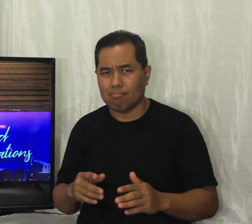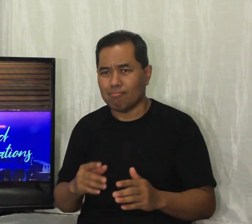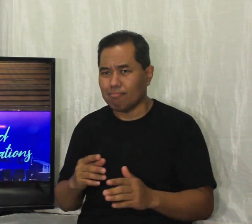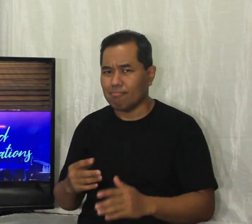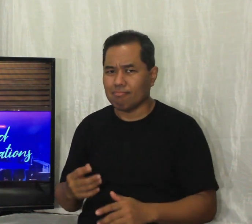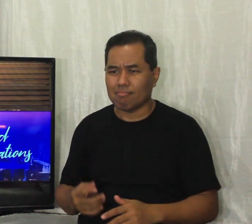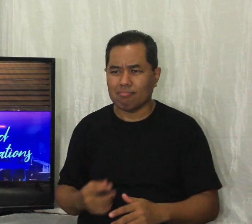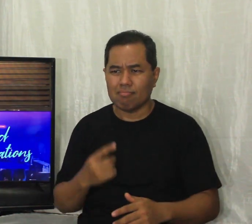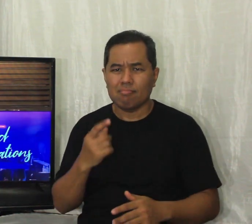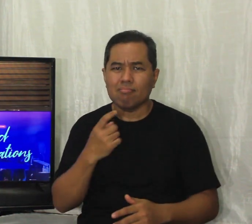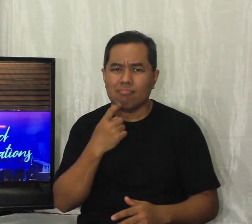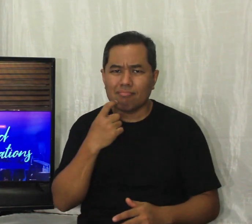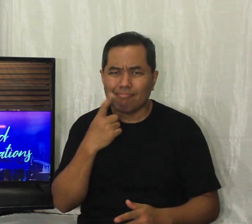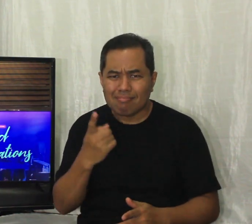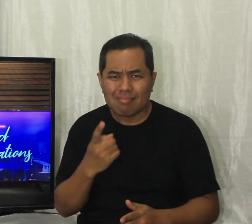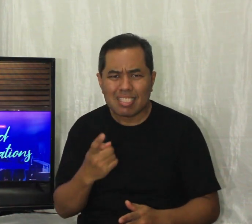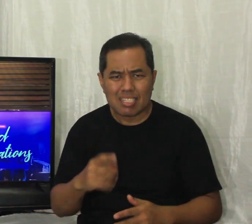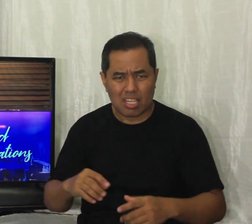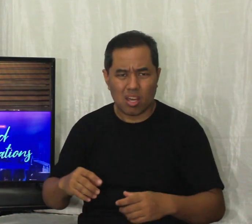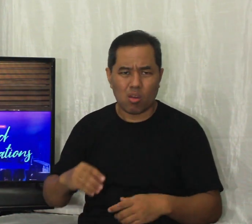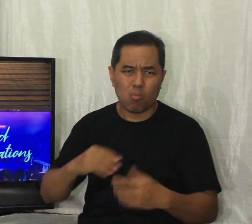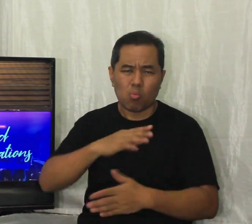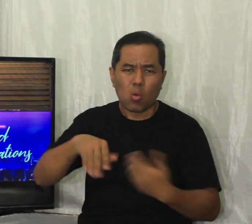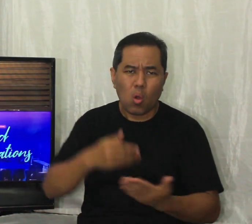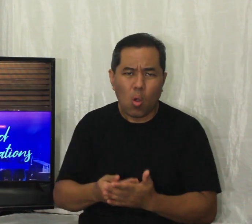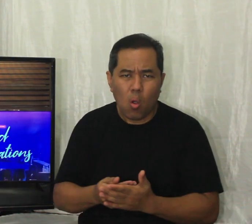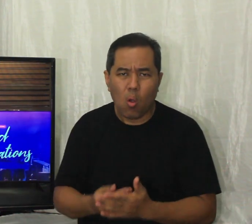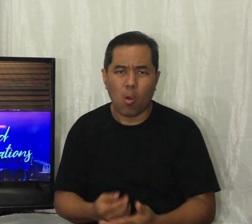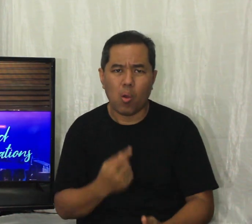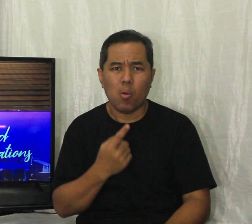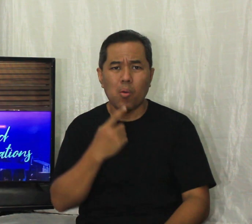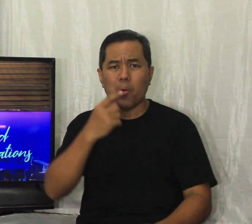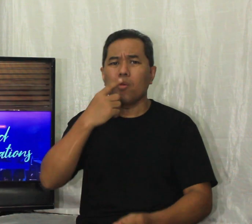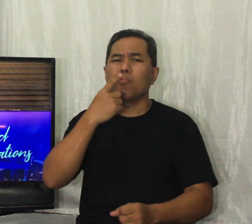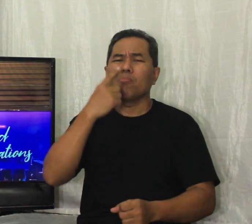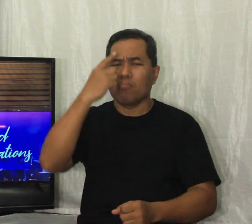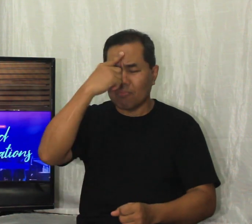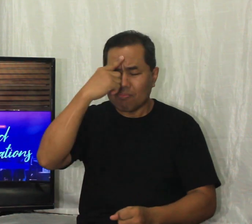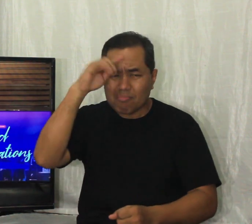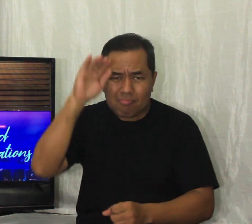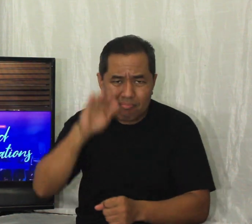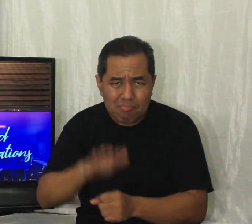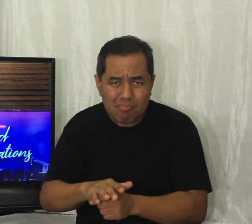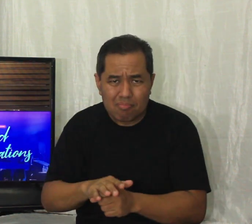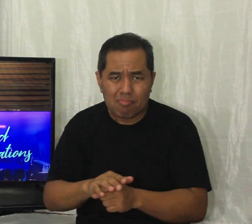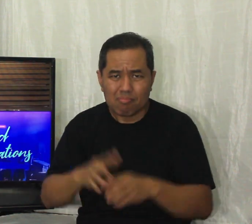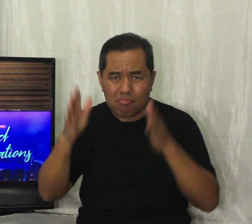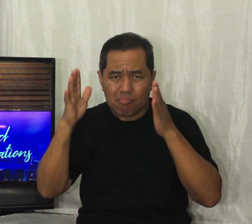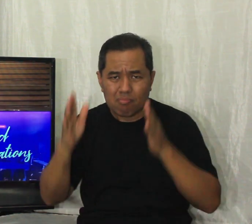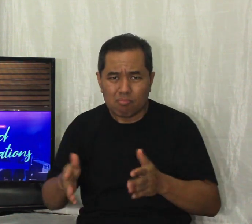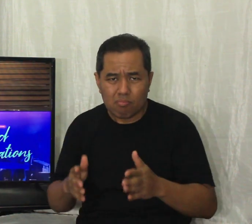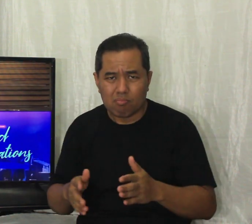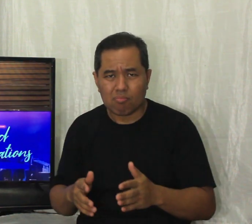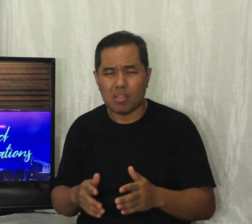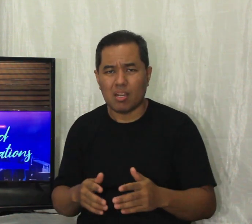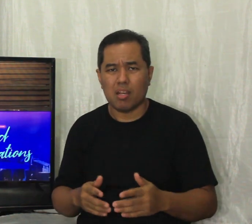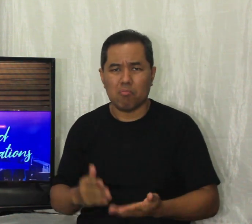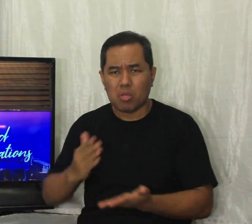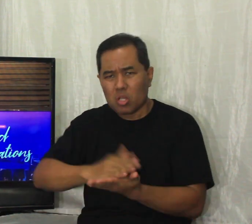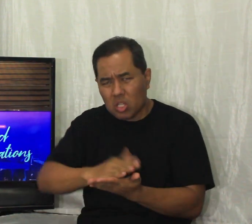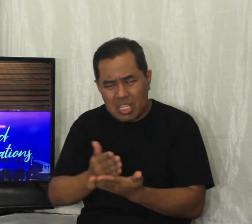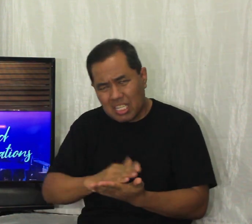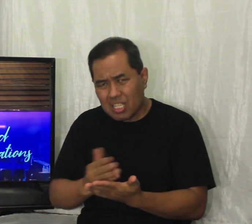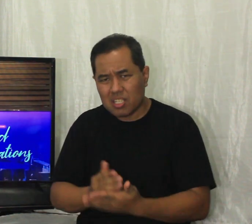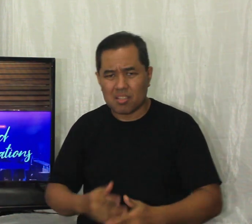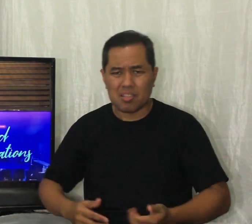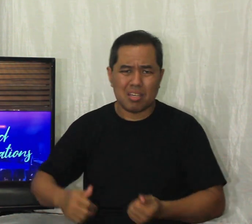were in one heart and mind. No one claimed that any of their possessions was their own, but they shared